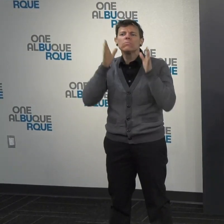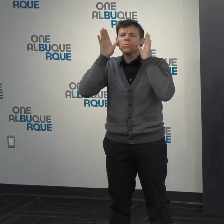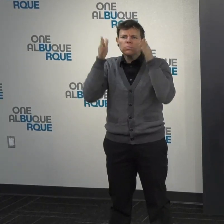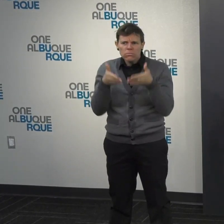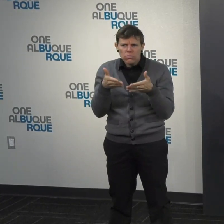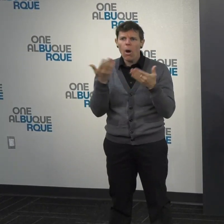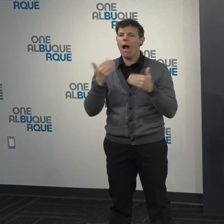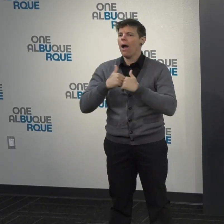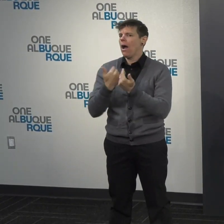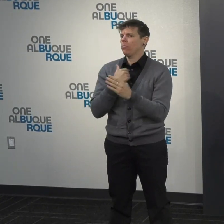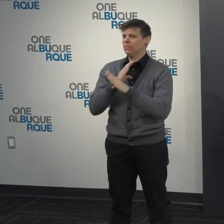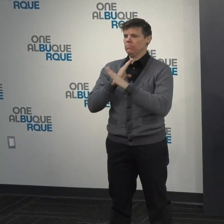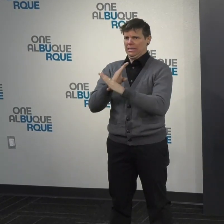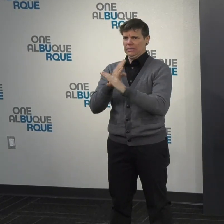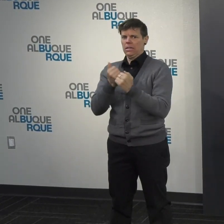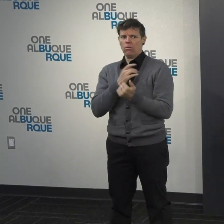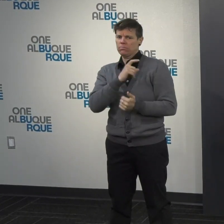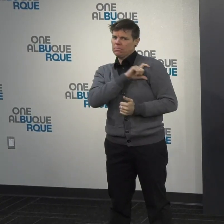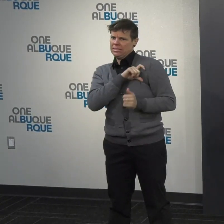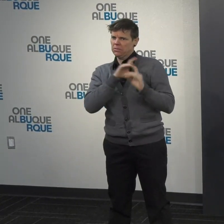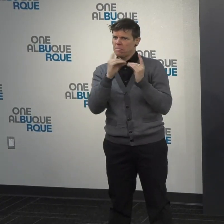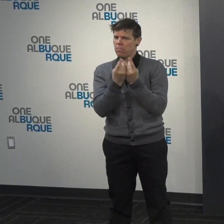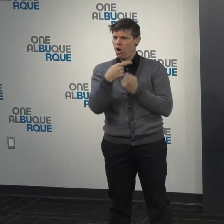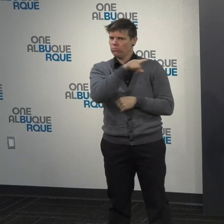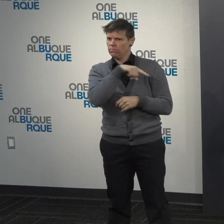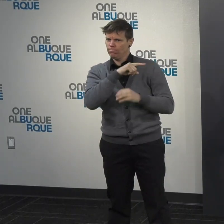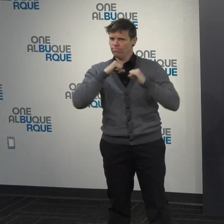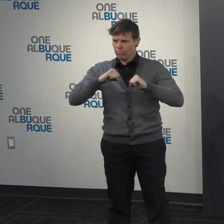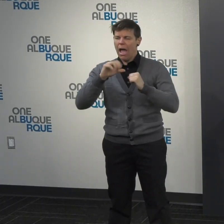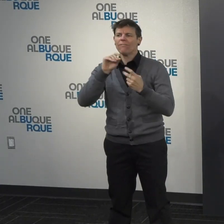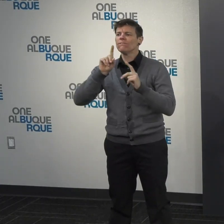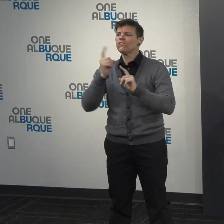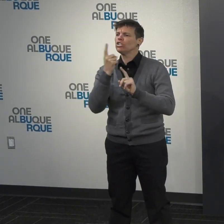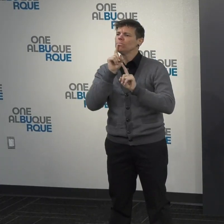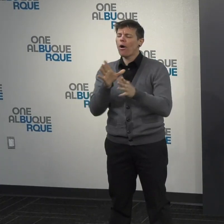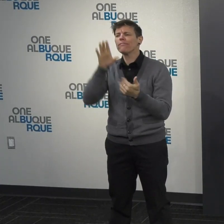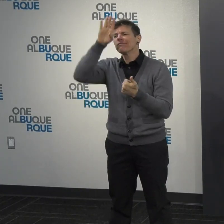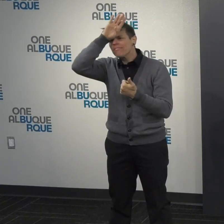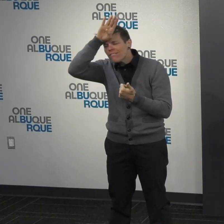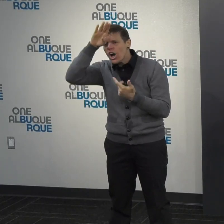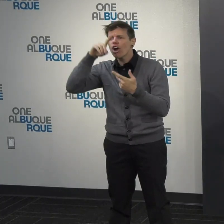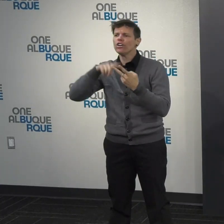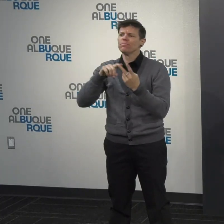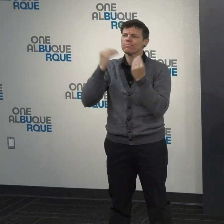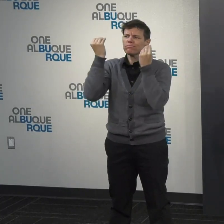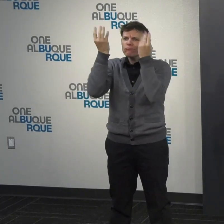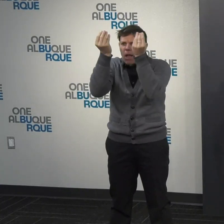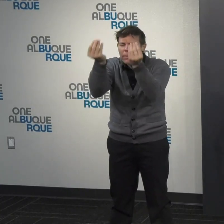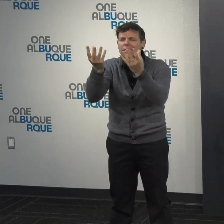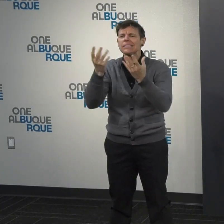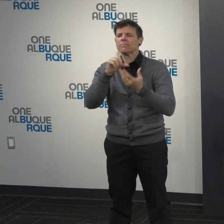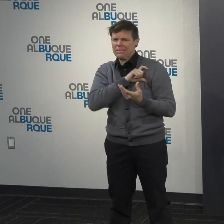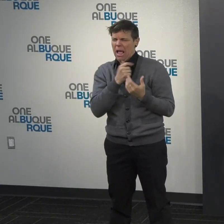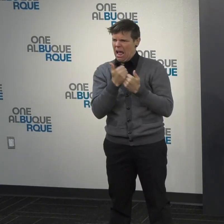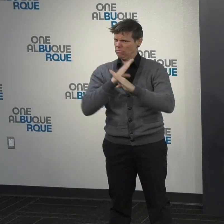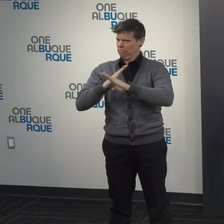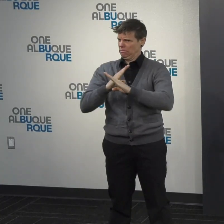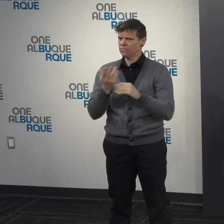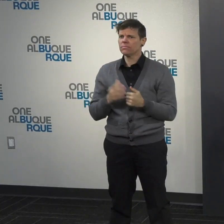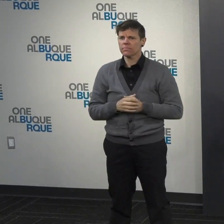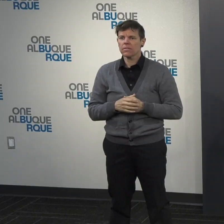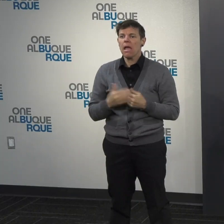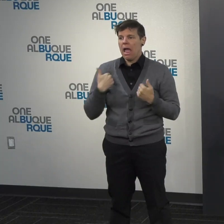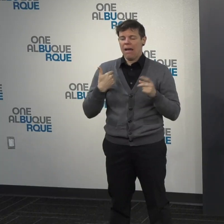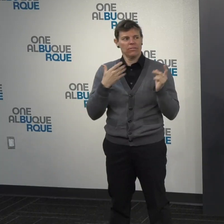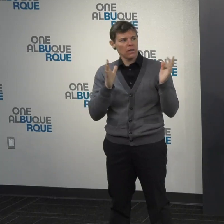department safe and our first responders. And so we are going to hear from our chief of police as well as one of our deputy chiefs on this topic.